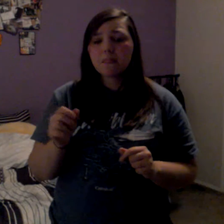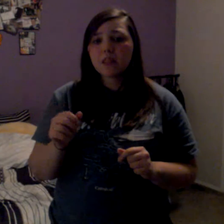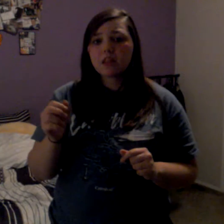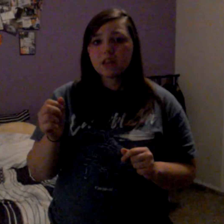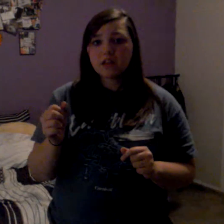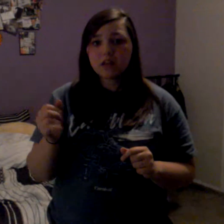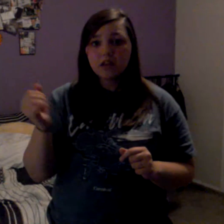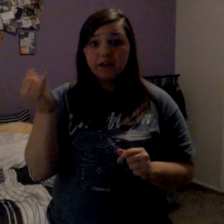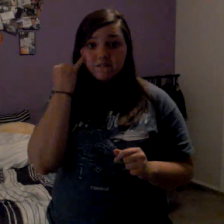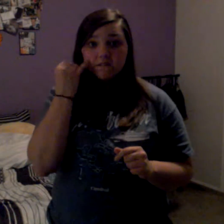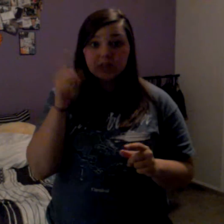as soon as possible.